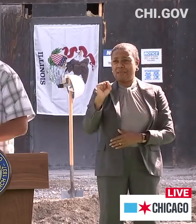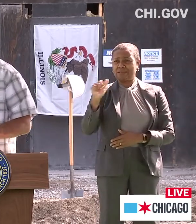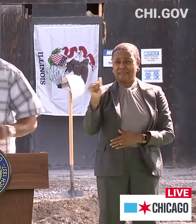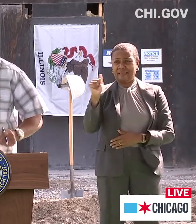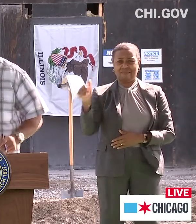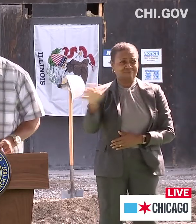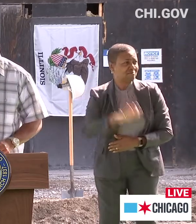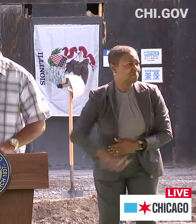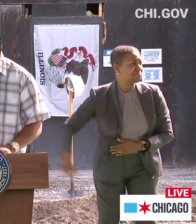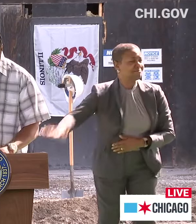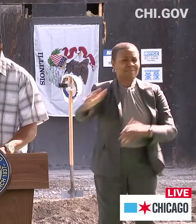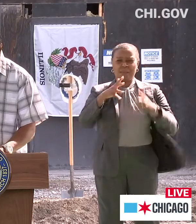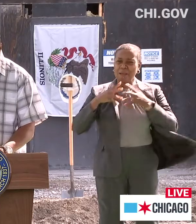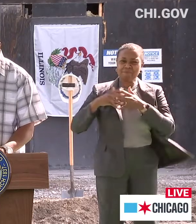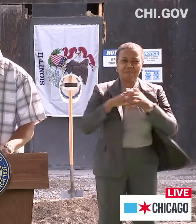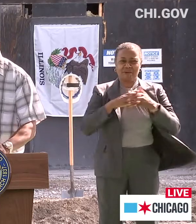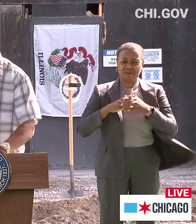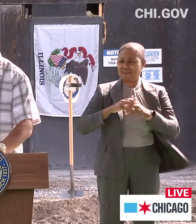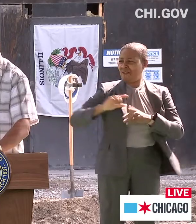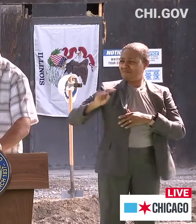America.